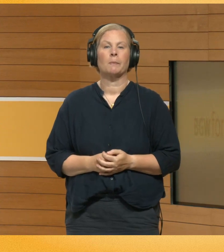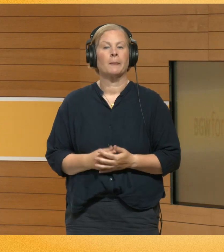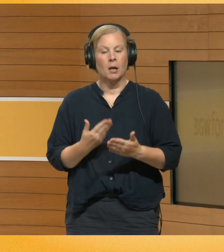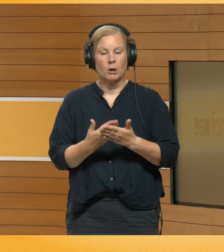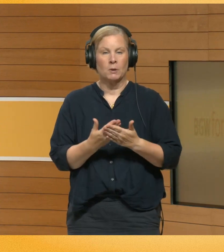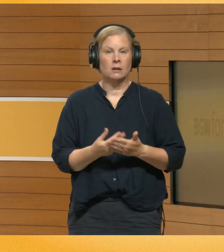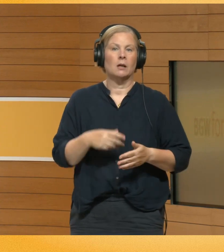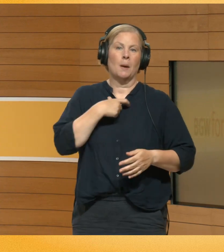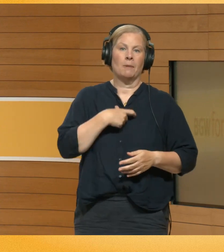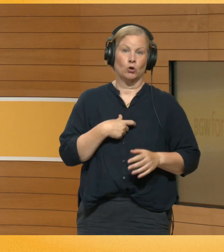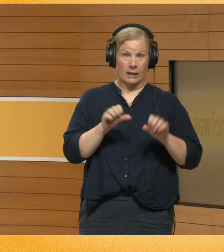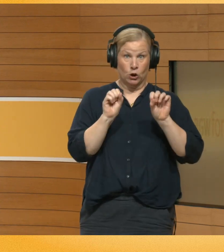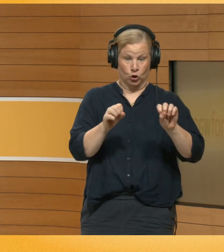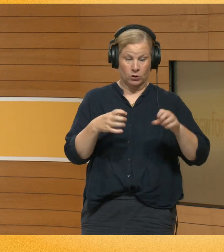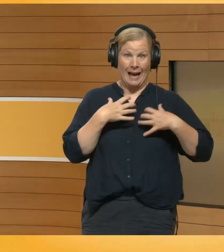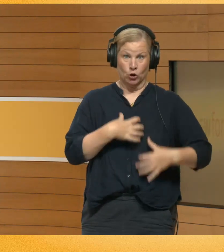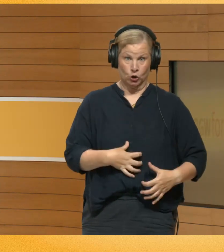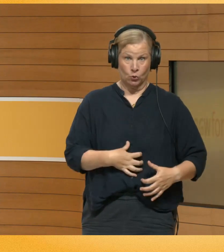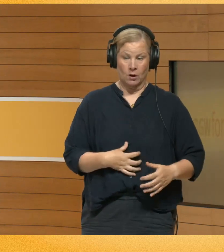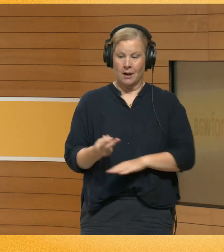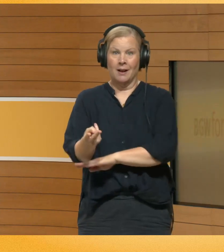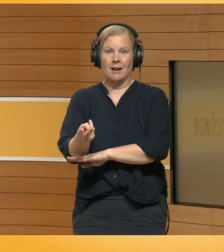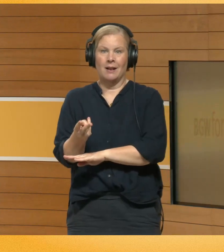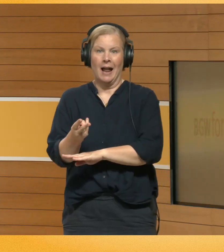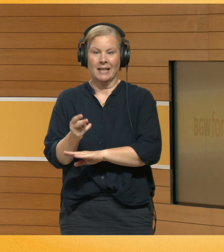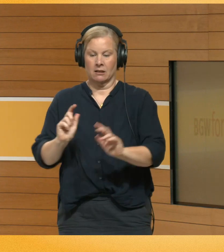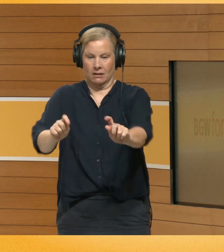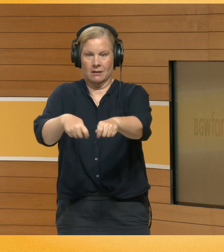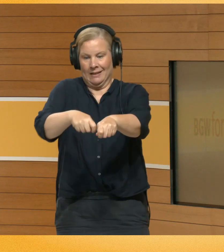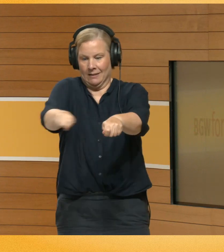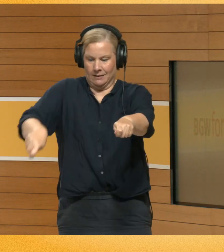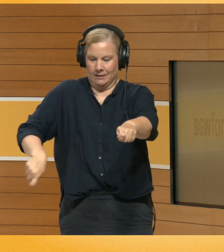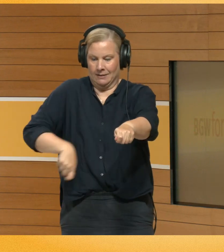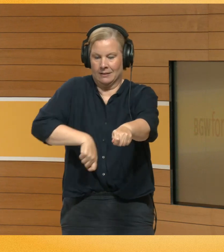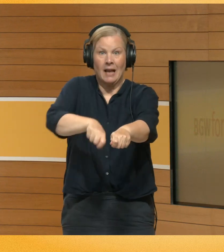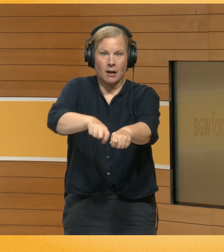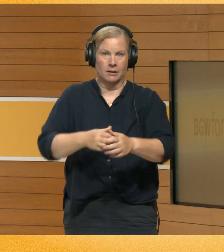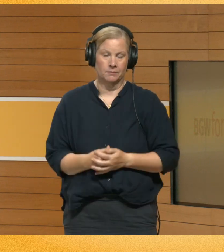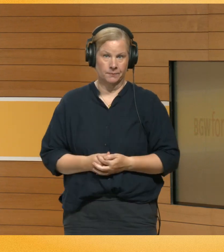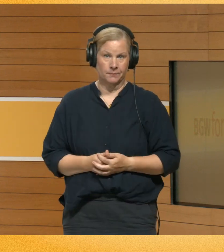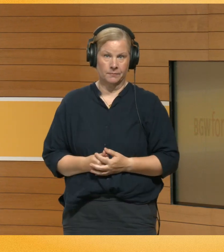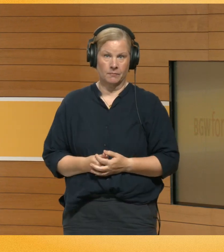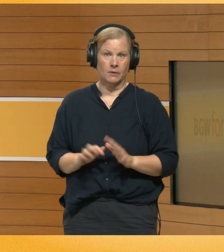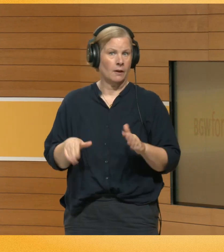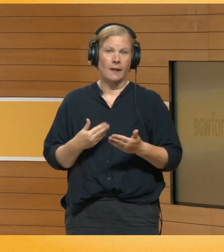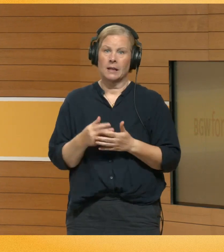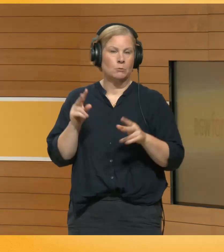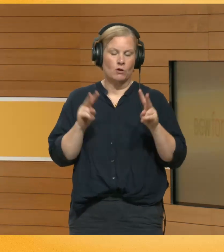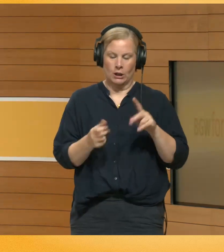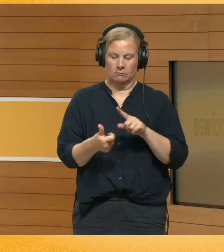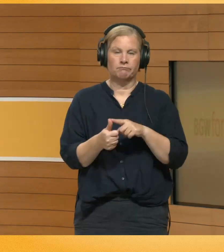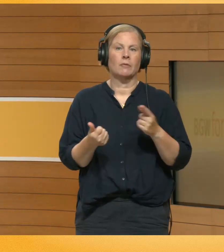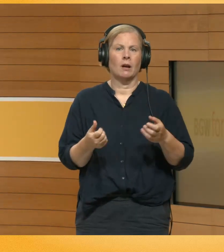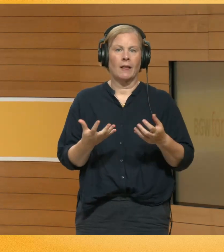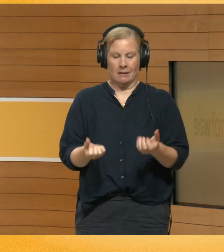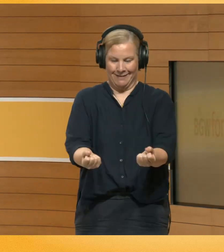use a body bag, it doesn't have handles. How do you move the body bag? The environment, the conditions, the